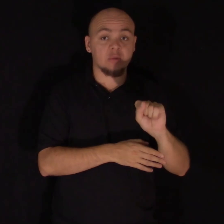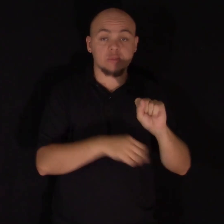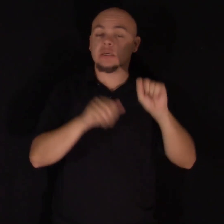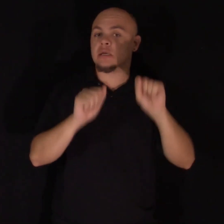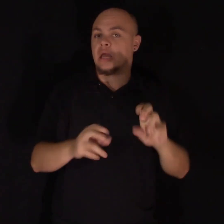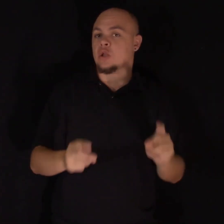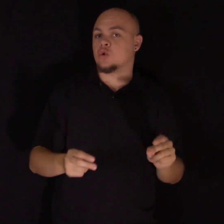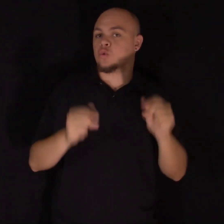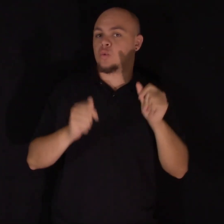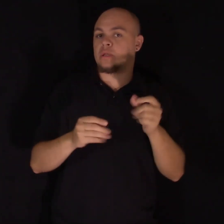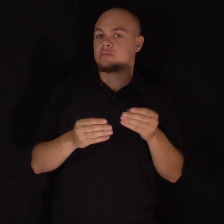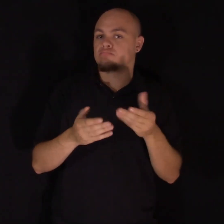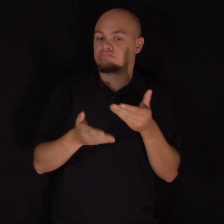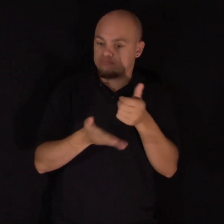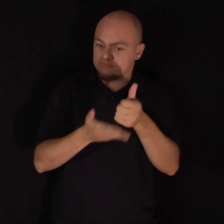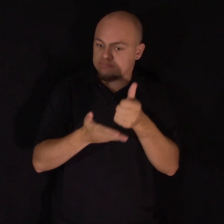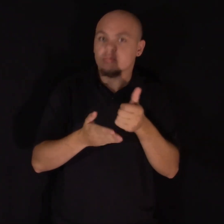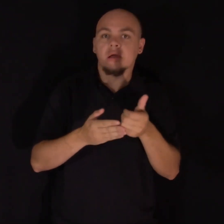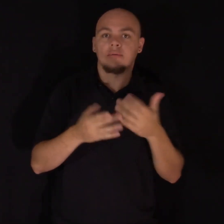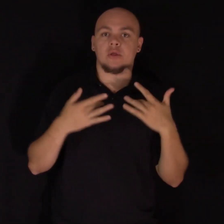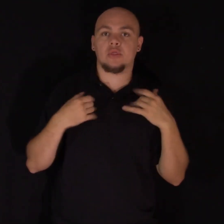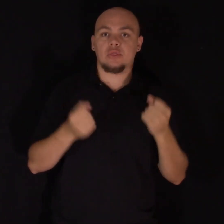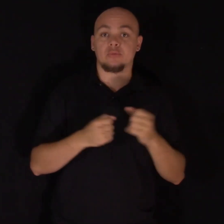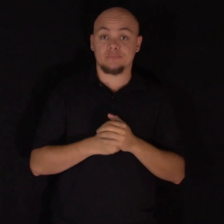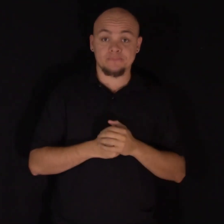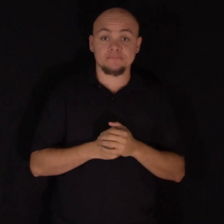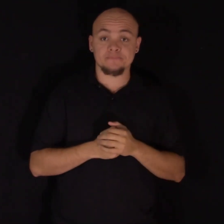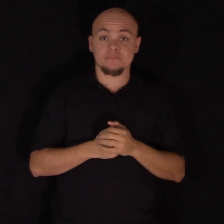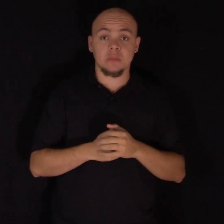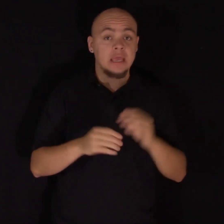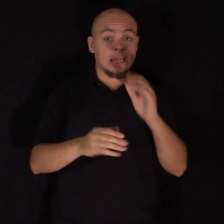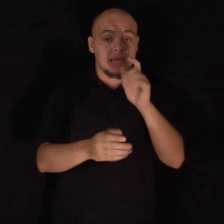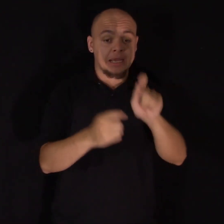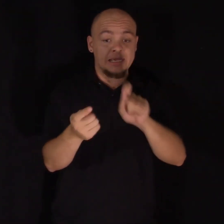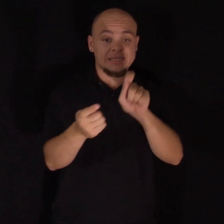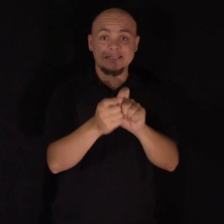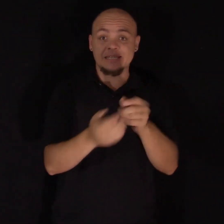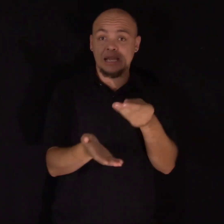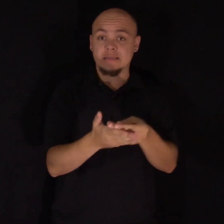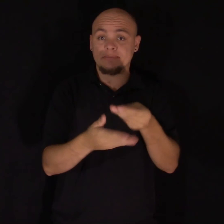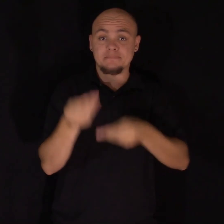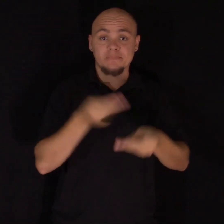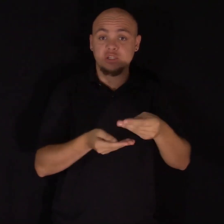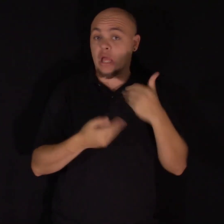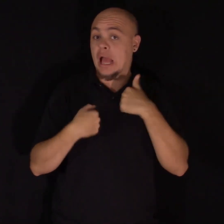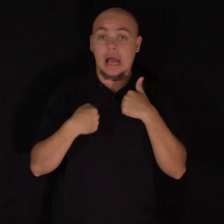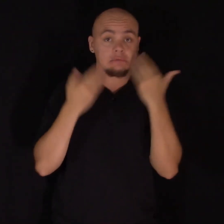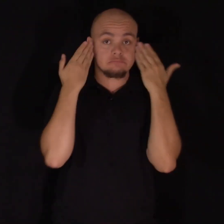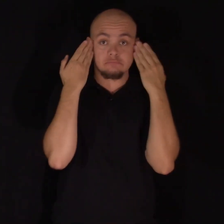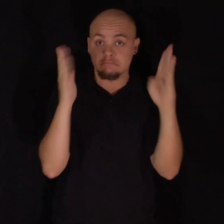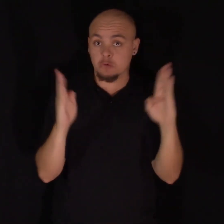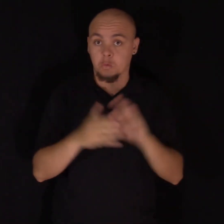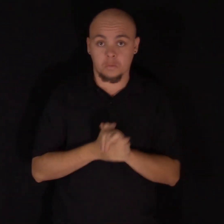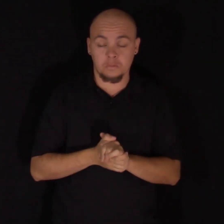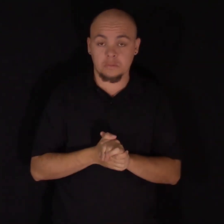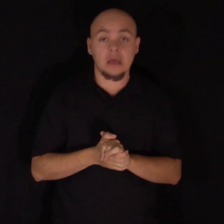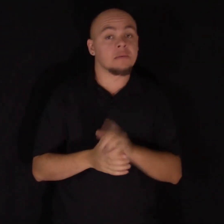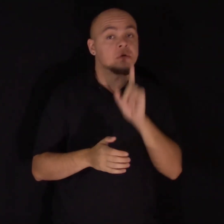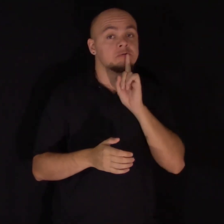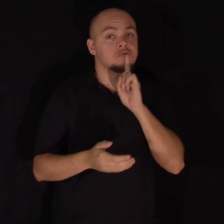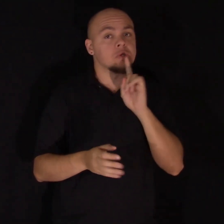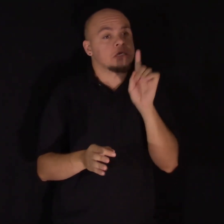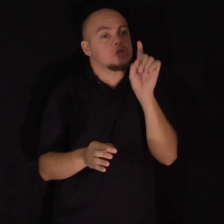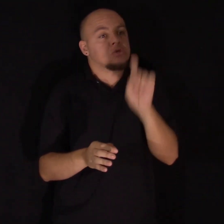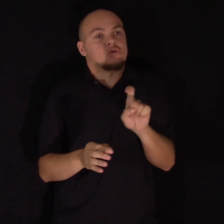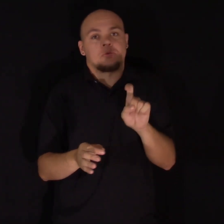quickly. Now, I don't have an exact budget for what this would cost, but I'm quite sure it's very modest